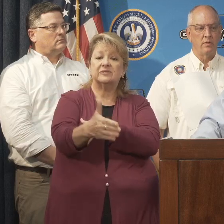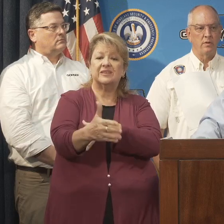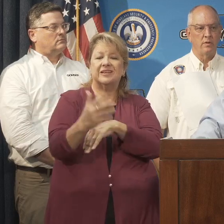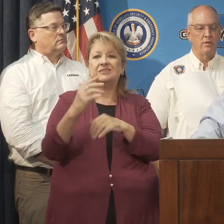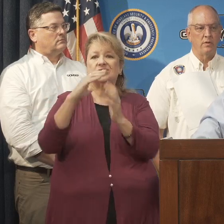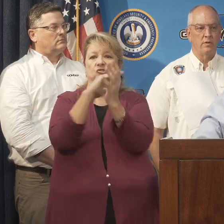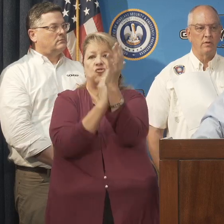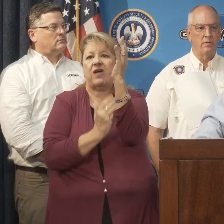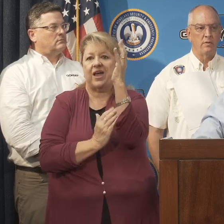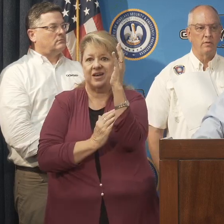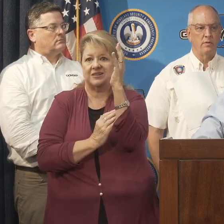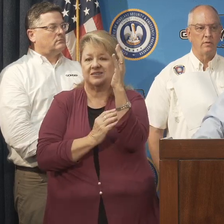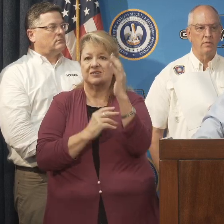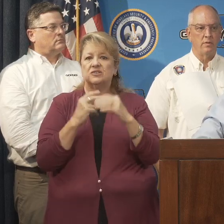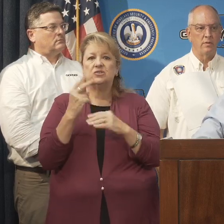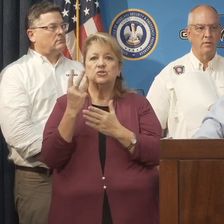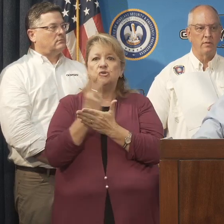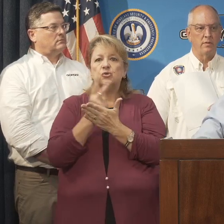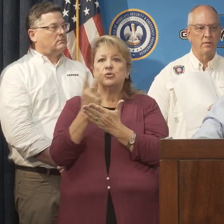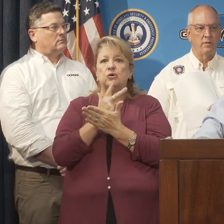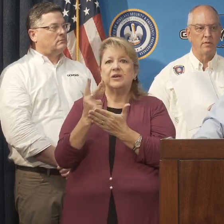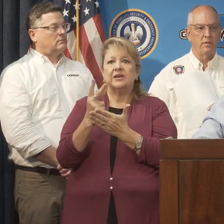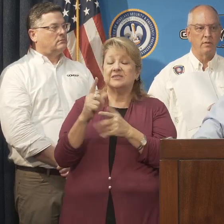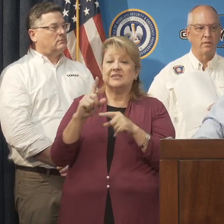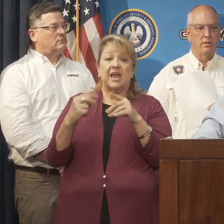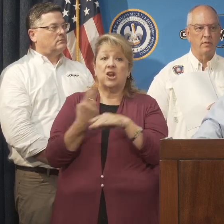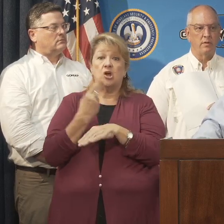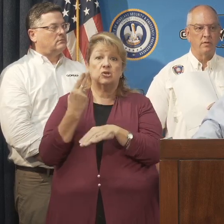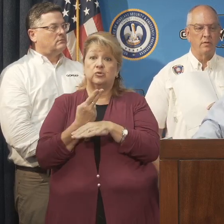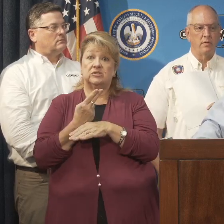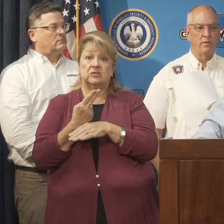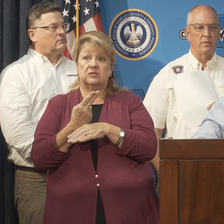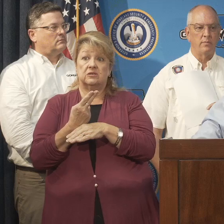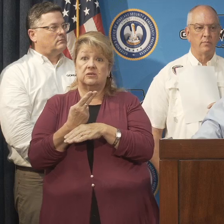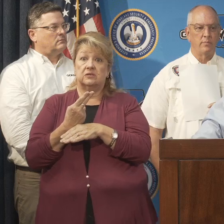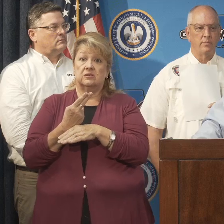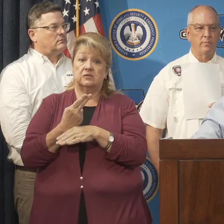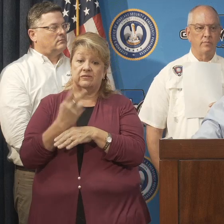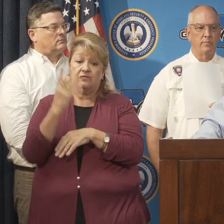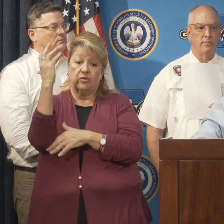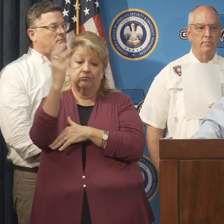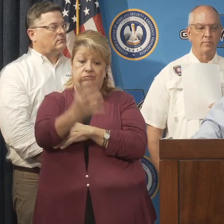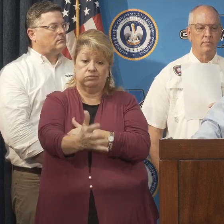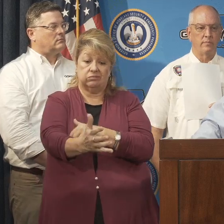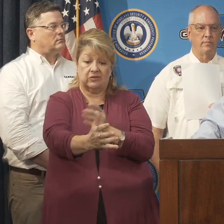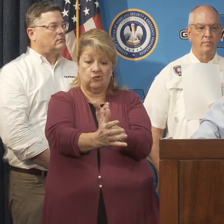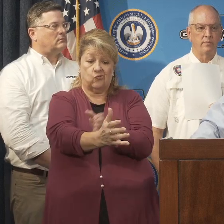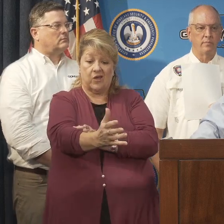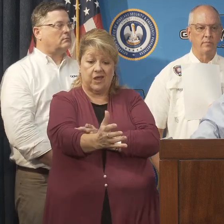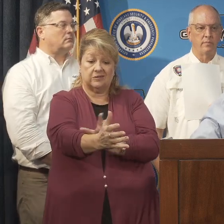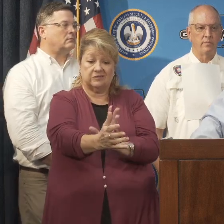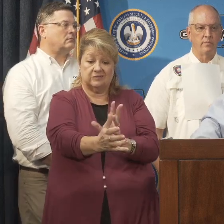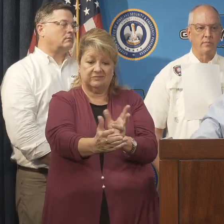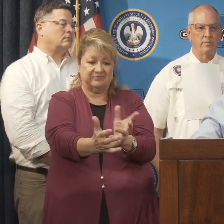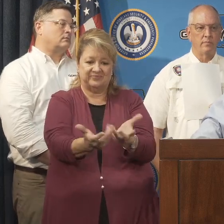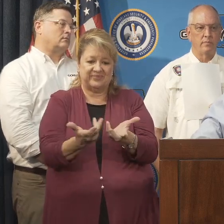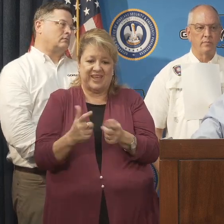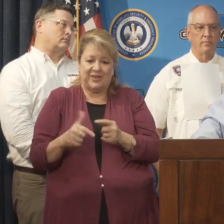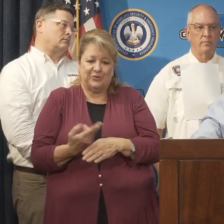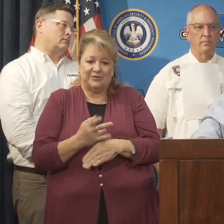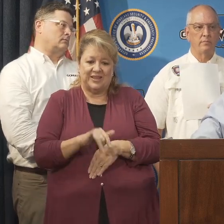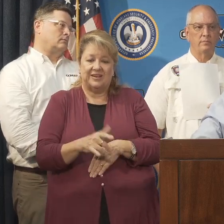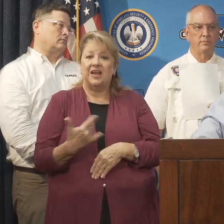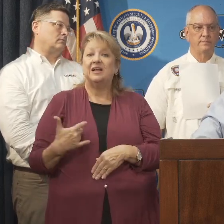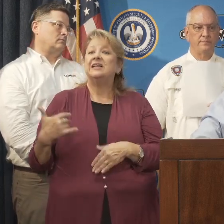and within about 2 to 3 weeks, it's unusable for the current things we use it for. Now, as we move forward, we're looking at